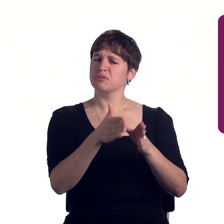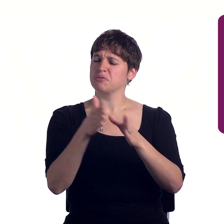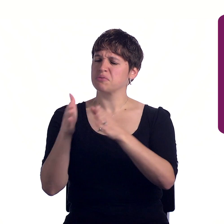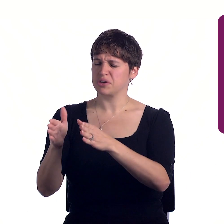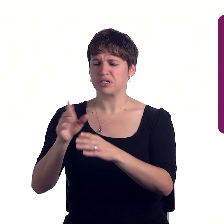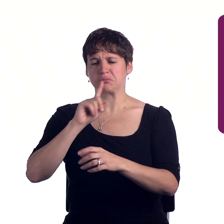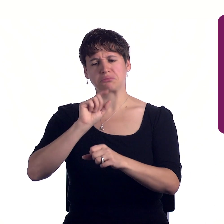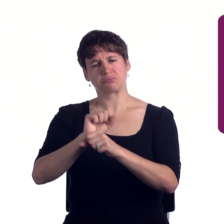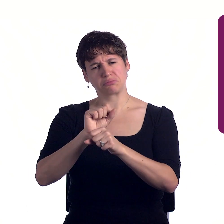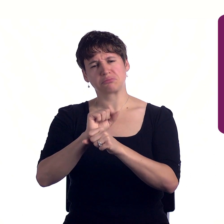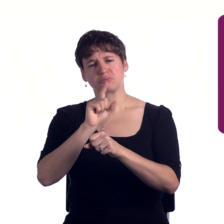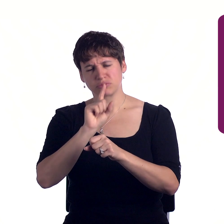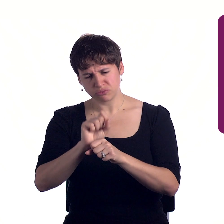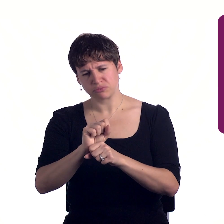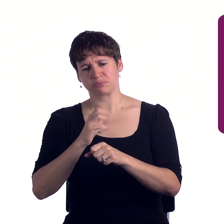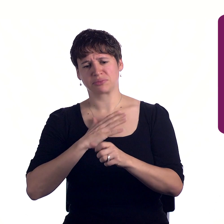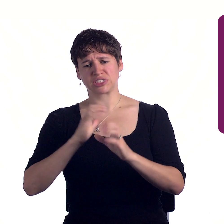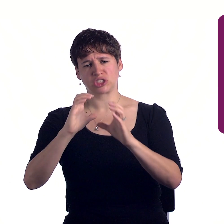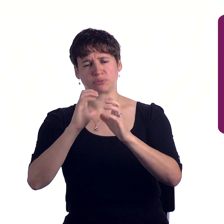What else can I do to make sure I get the help that I